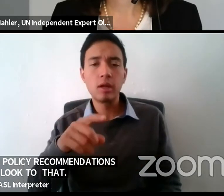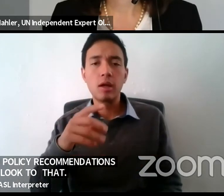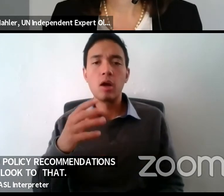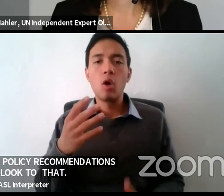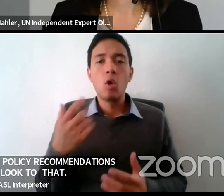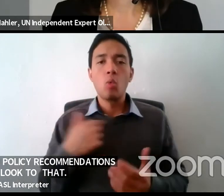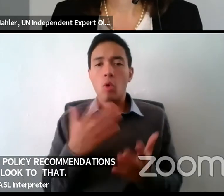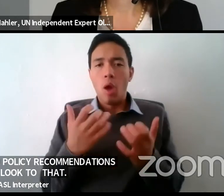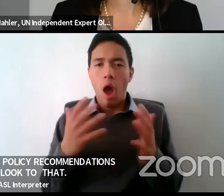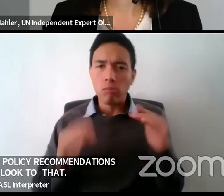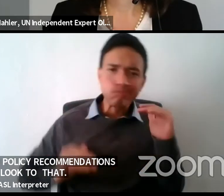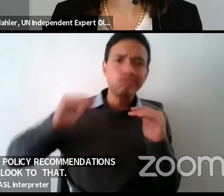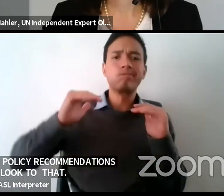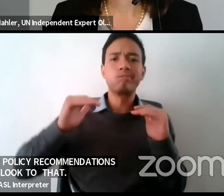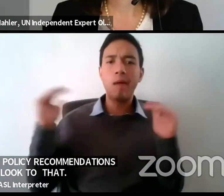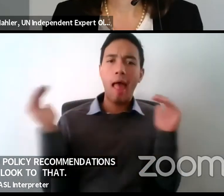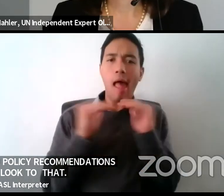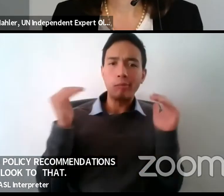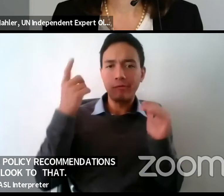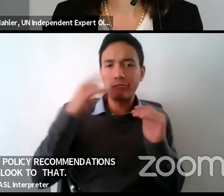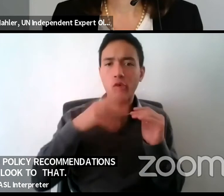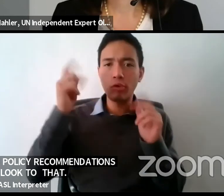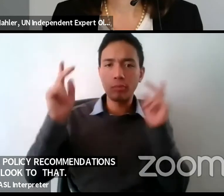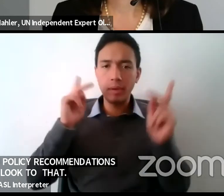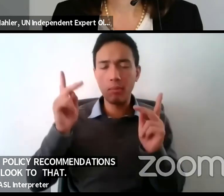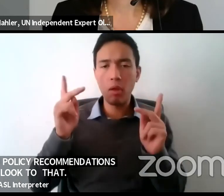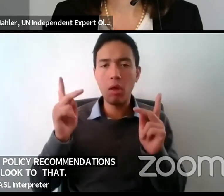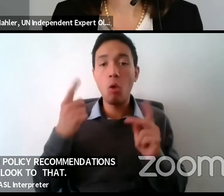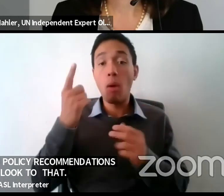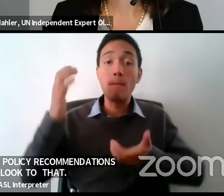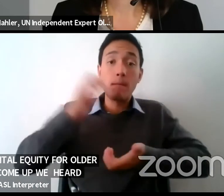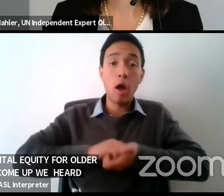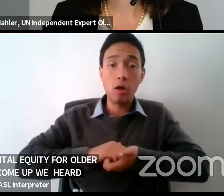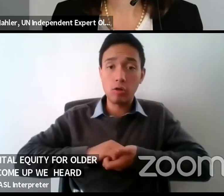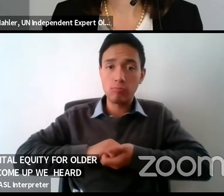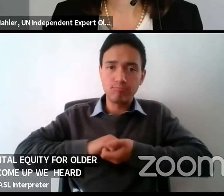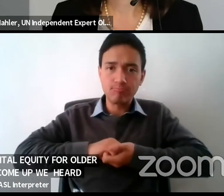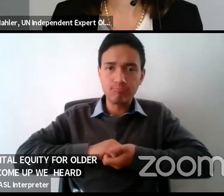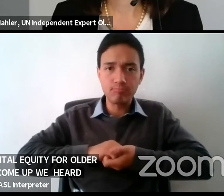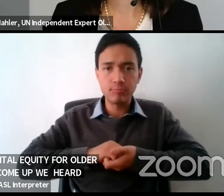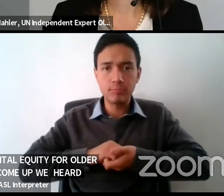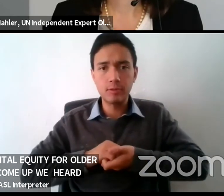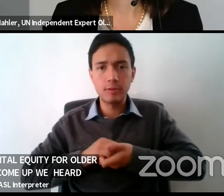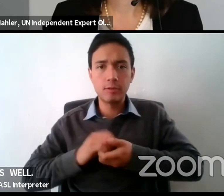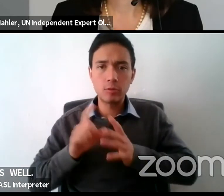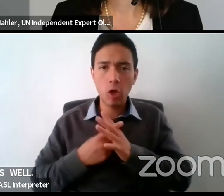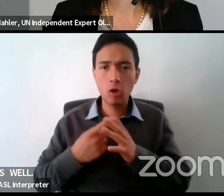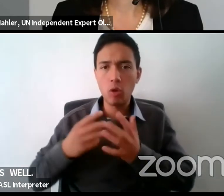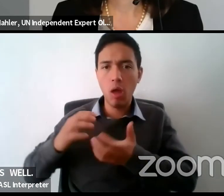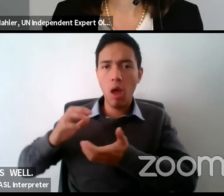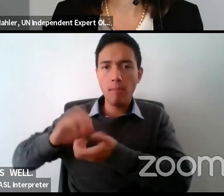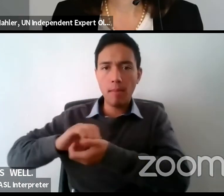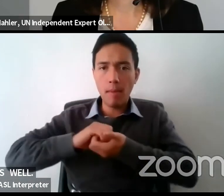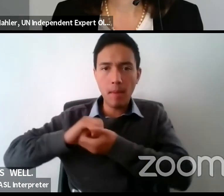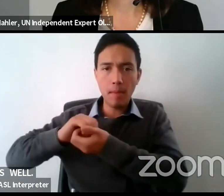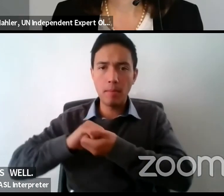persons, partnership has come up, and we heard about that earlier as well. What kinds of partnerships do we